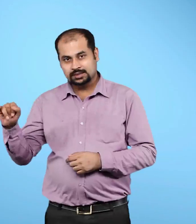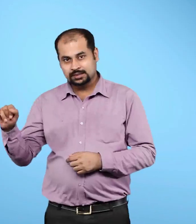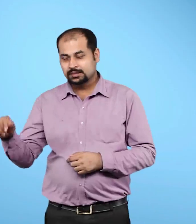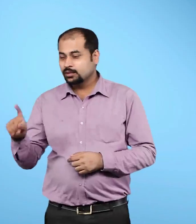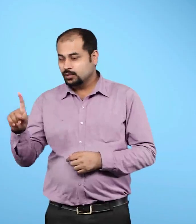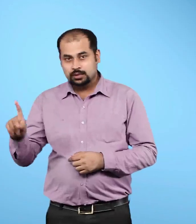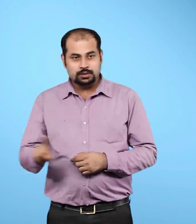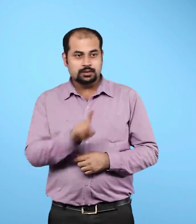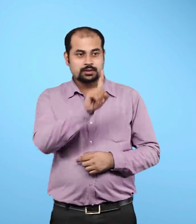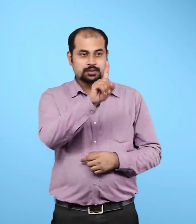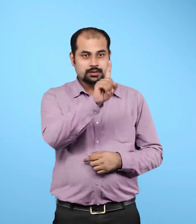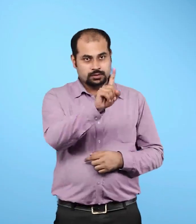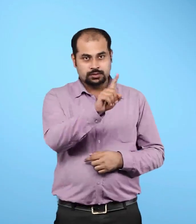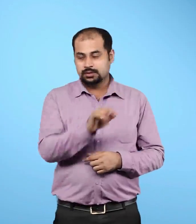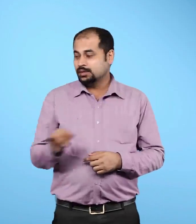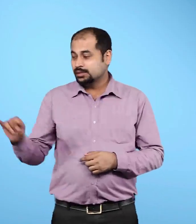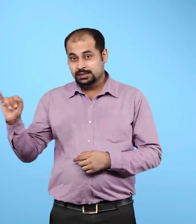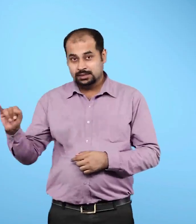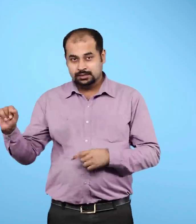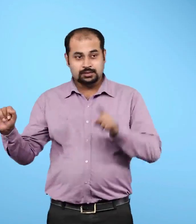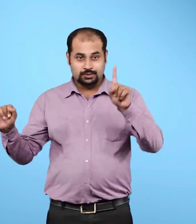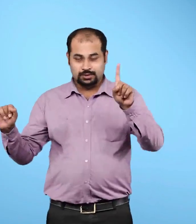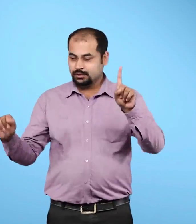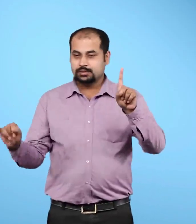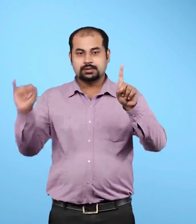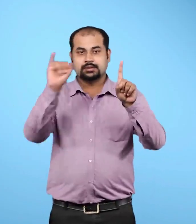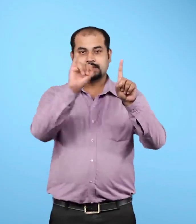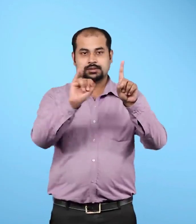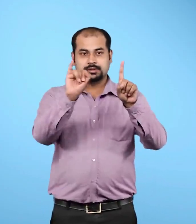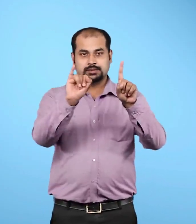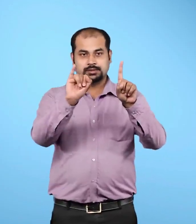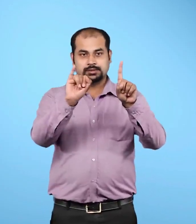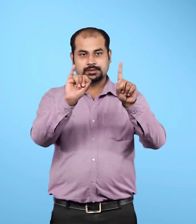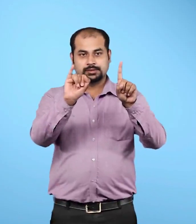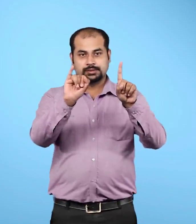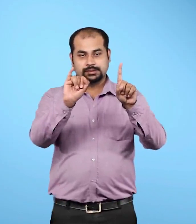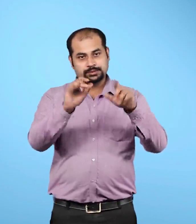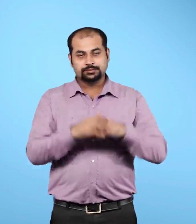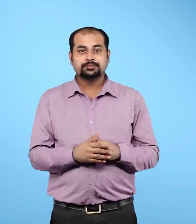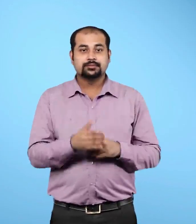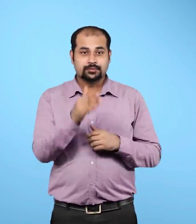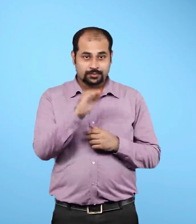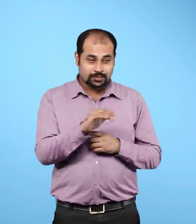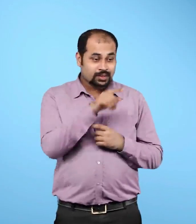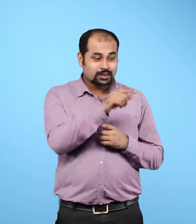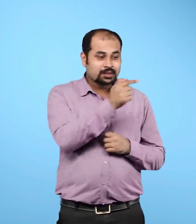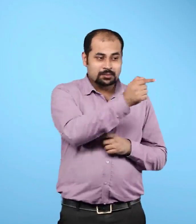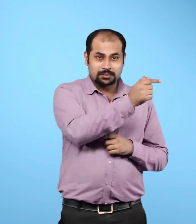2, column 1, number 1 is written. Column 2, number 6 is written, and